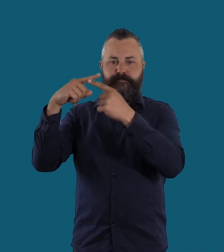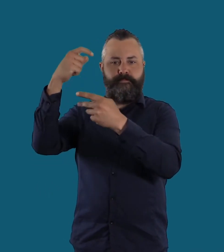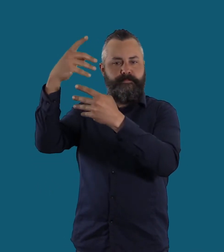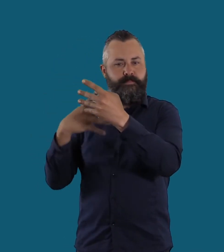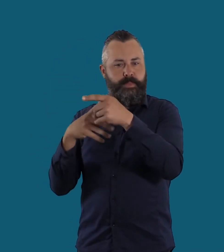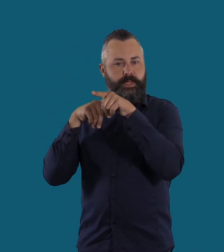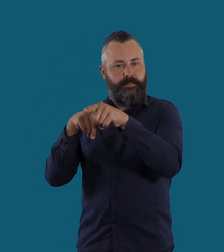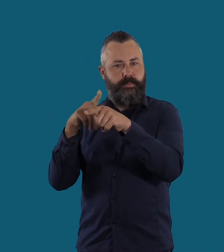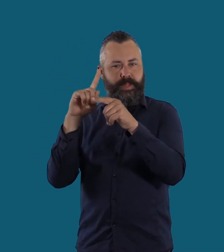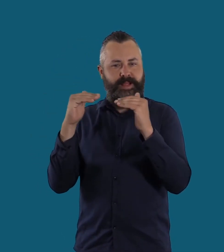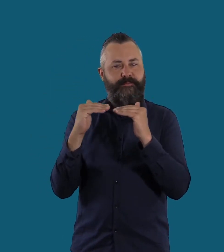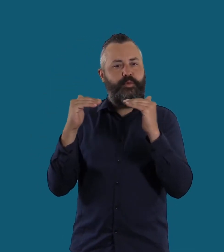tsunami warning summaries.